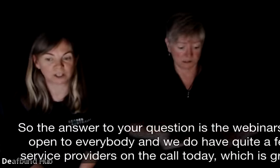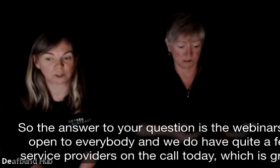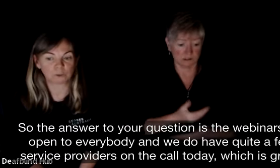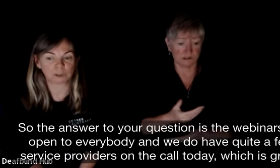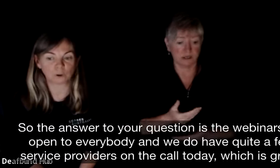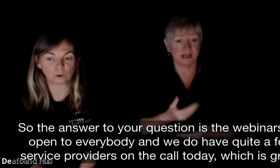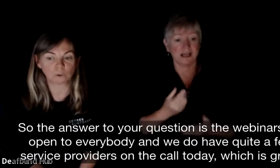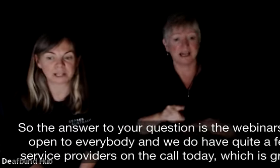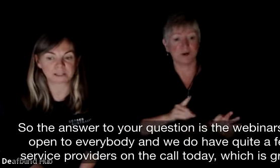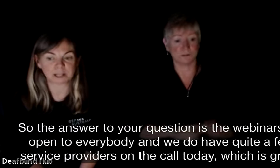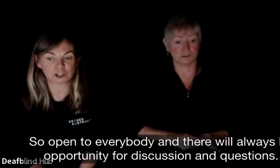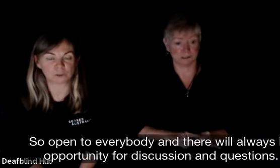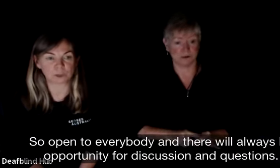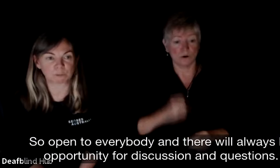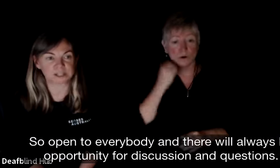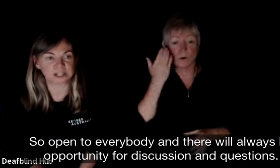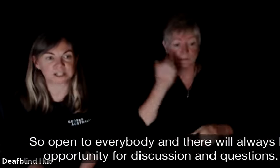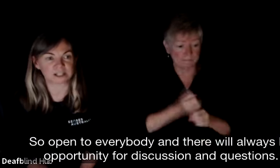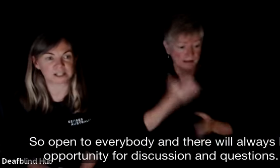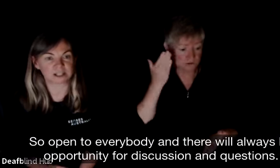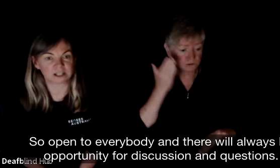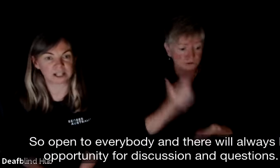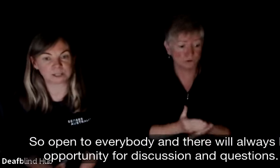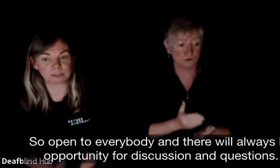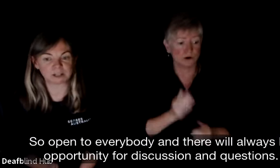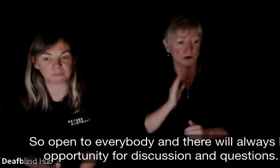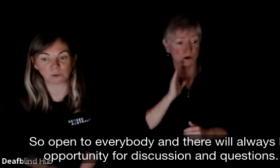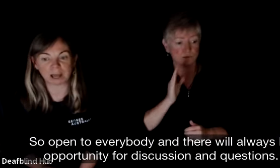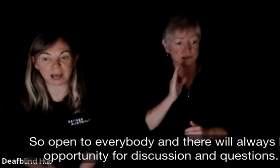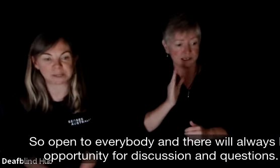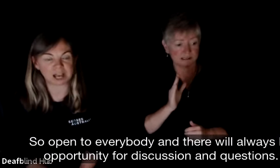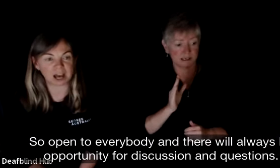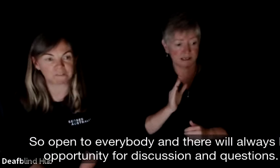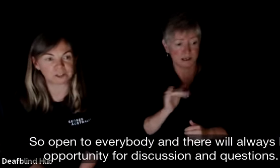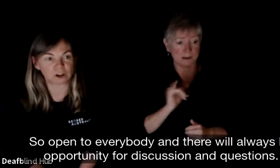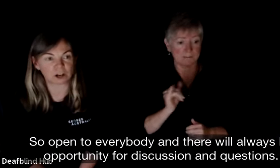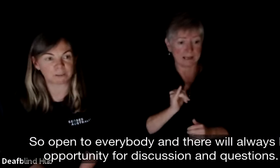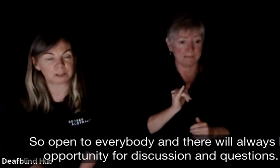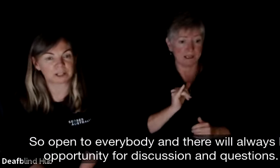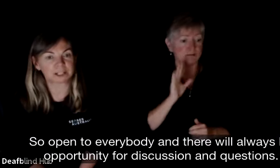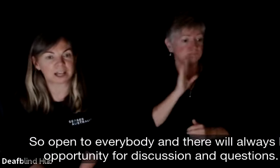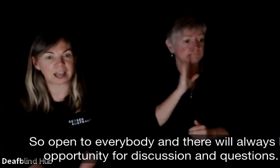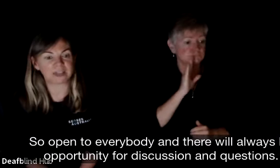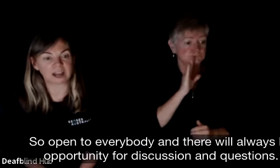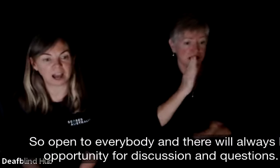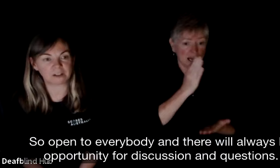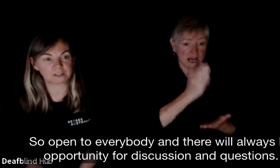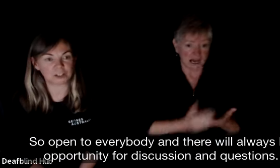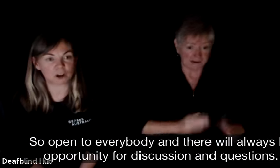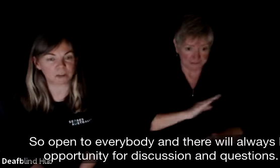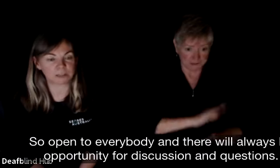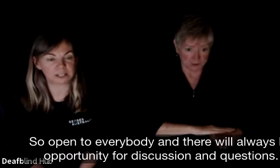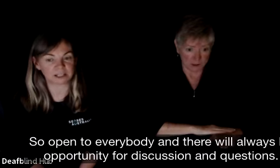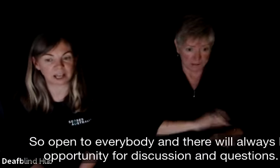questions. We'll always make sure the presenters speak for perhaps half the time, and that half